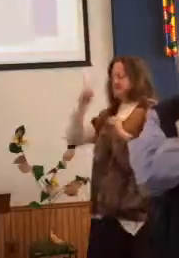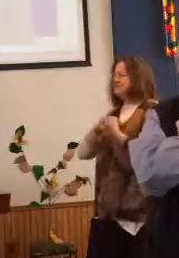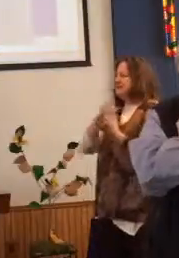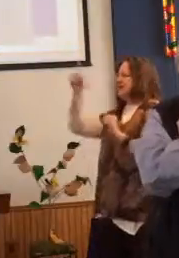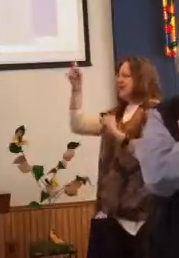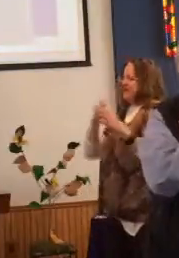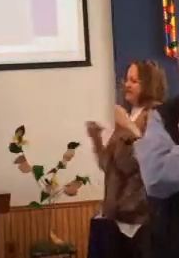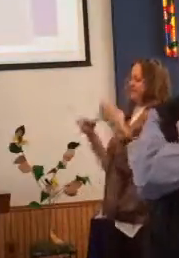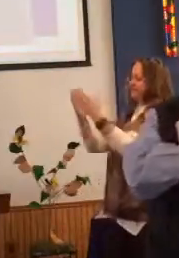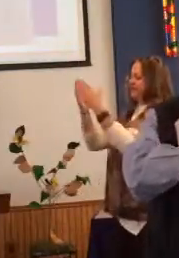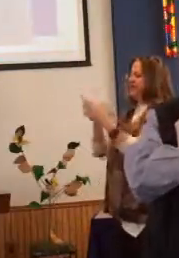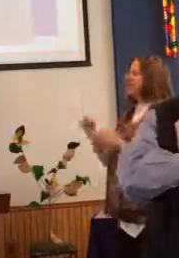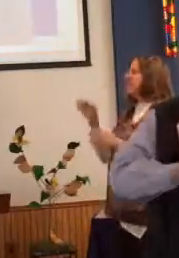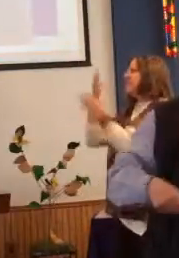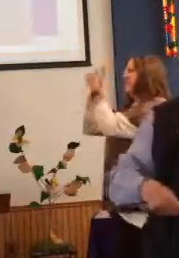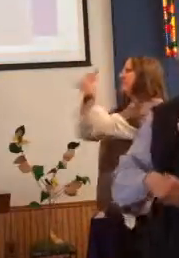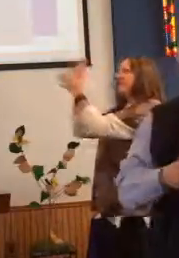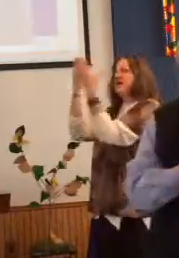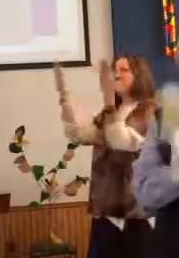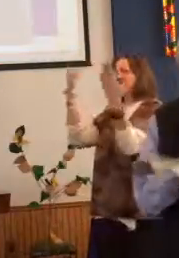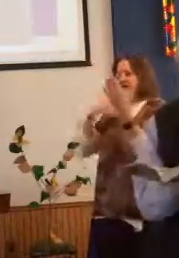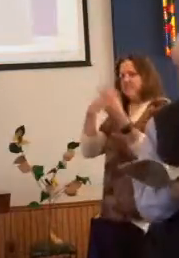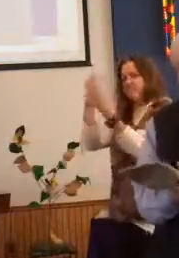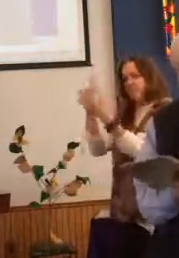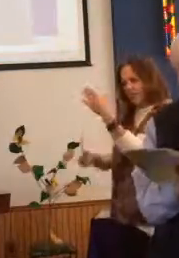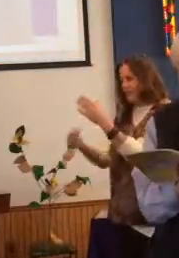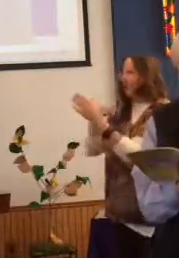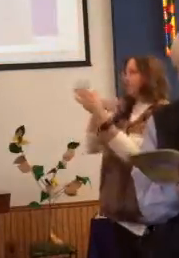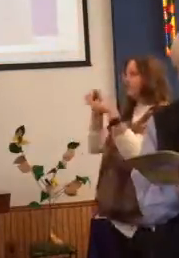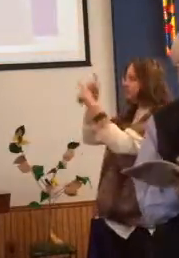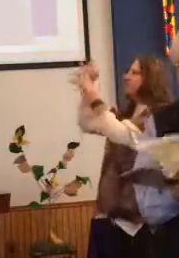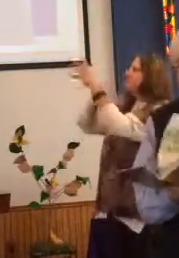caterpillar pillar and some butterflies.